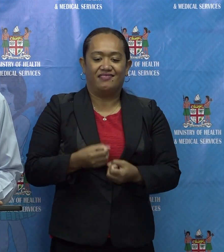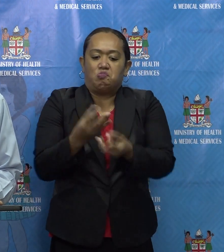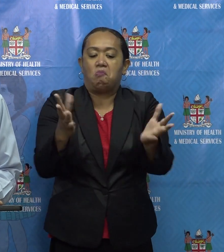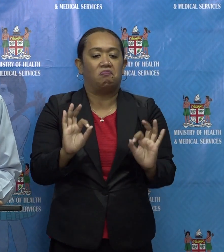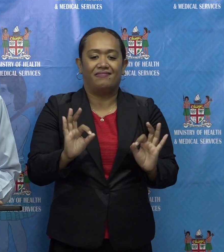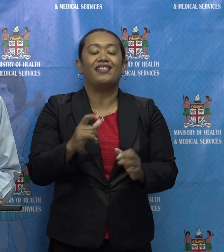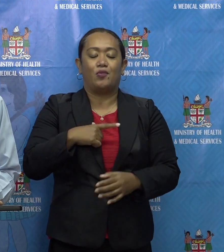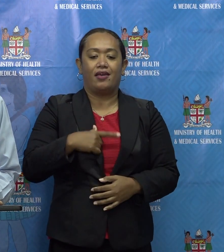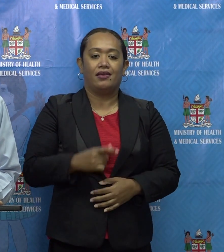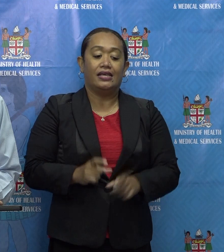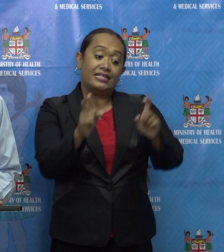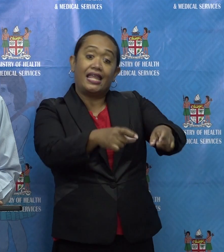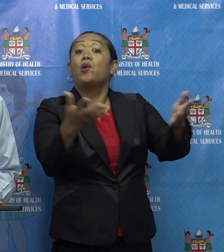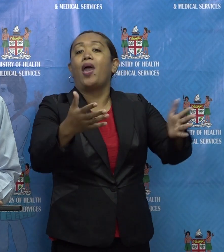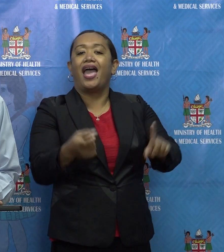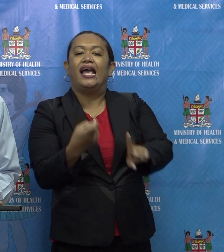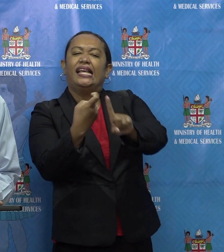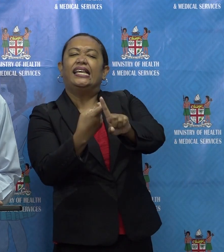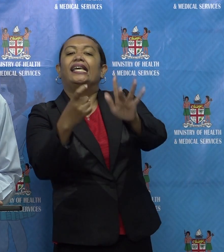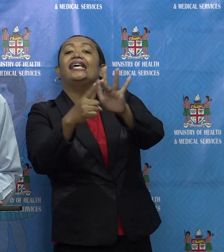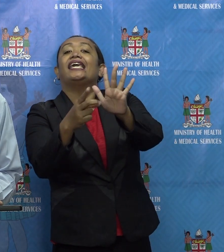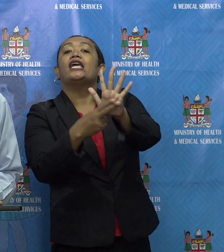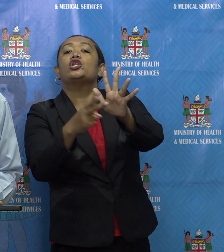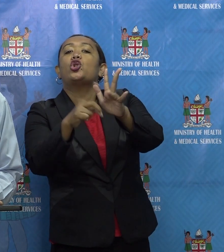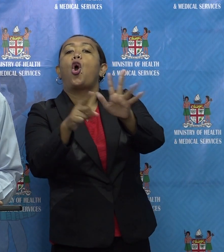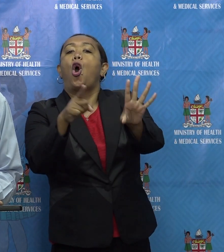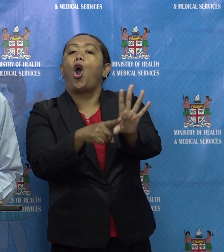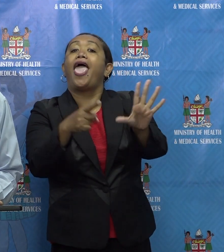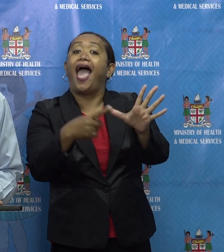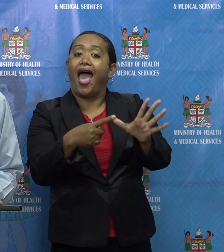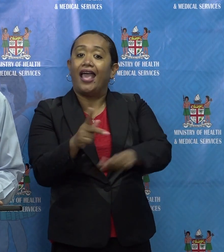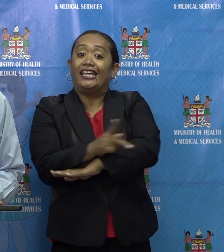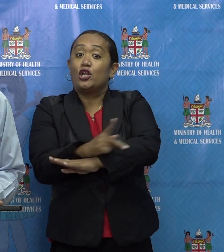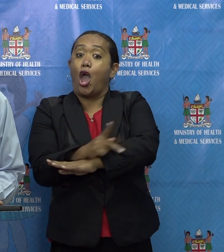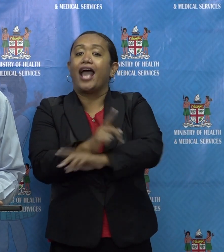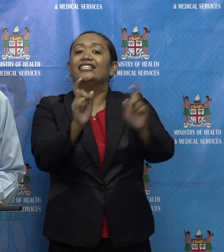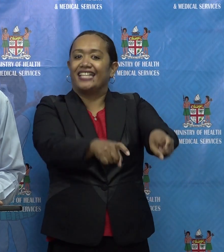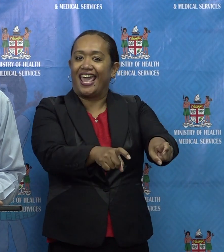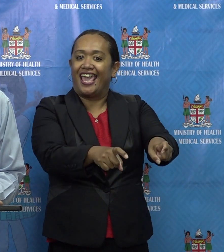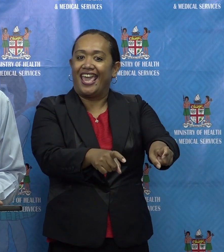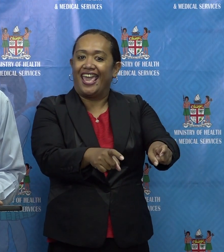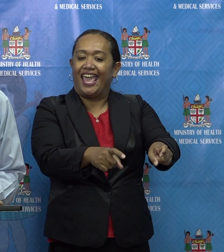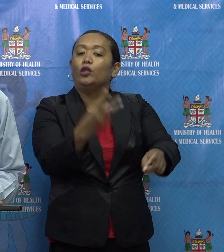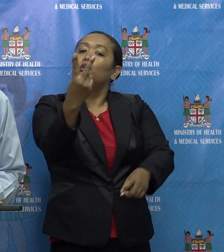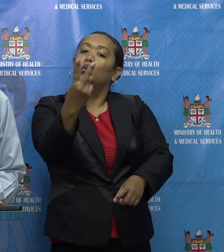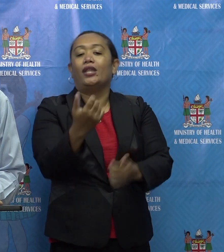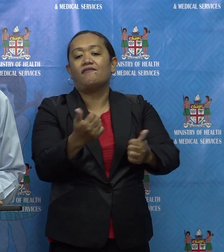The couple reside together in Kinoya with no other household members. We have not linked either case to other